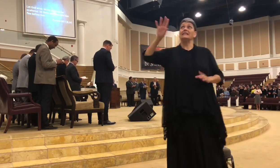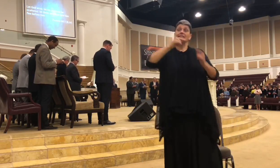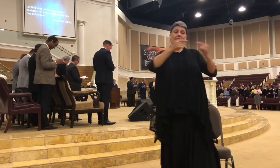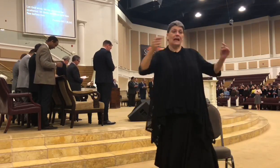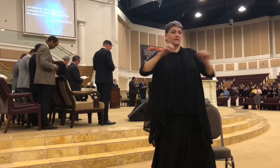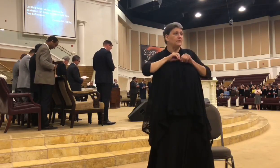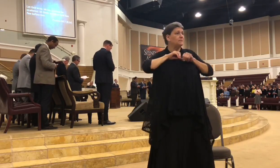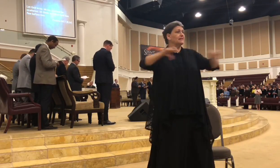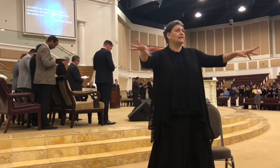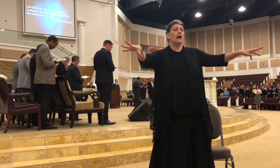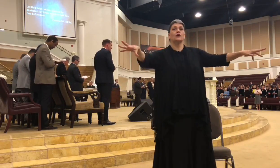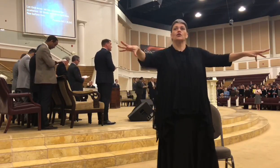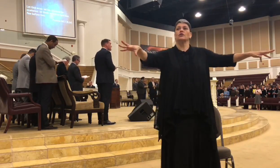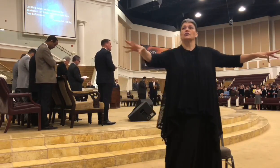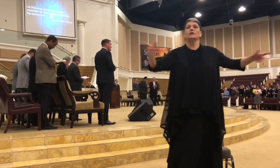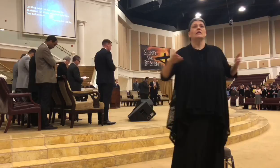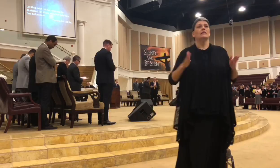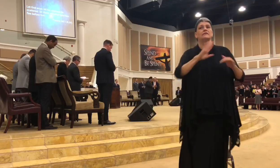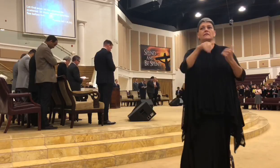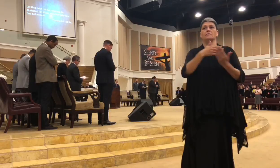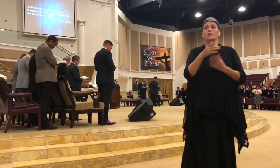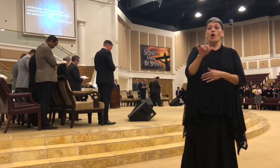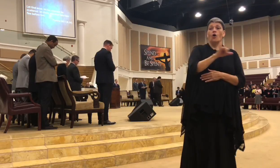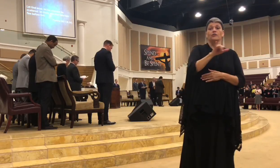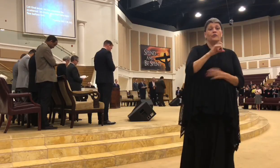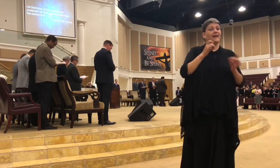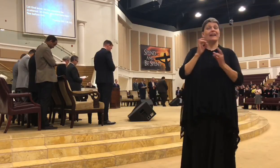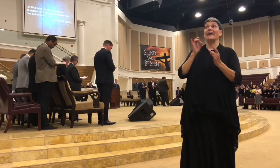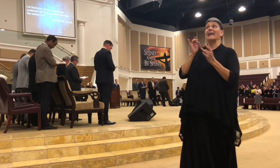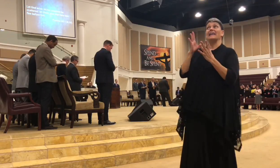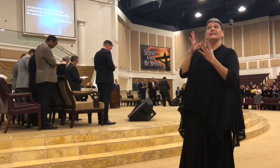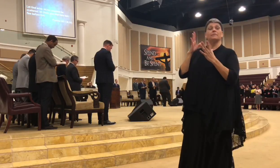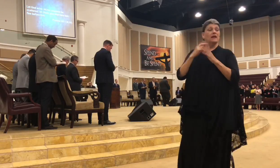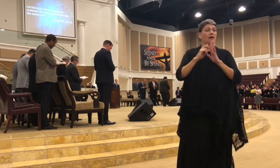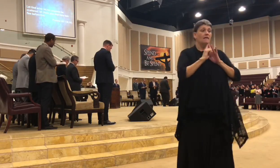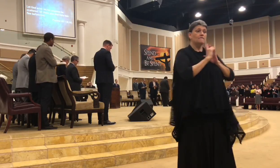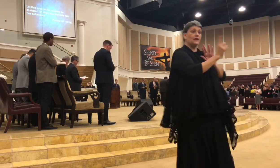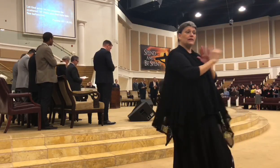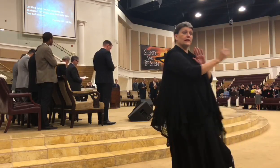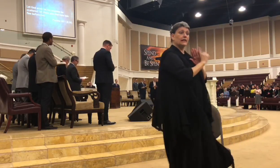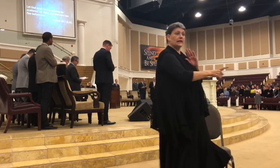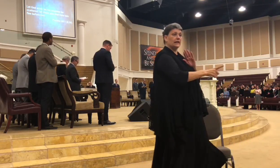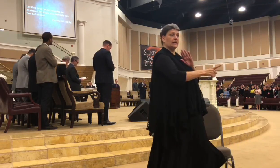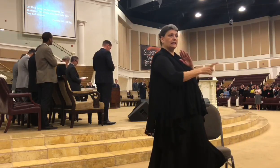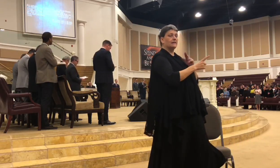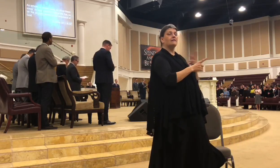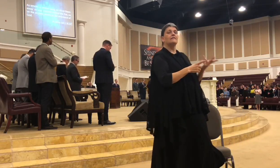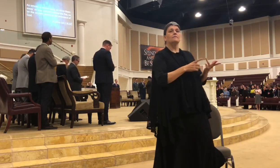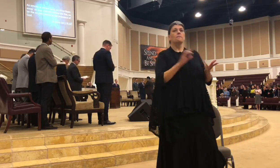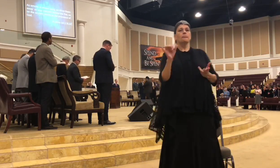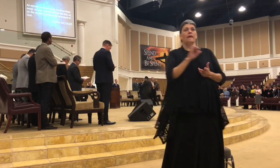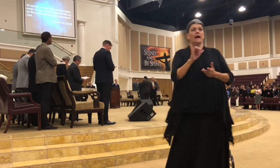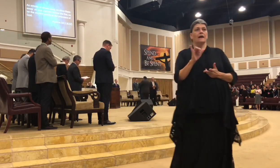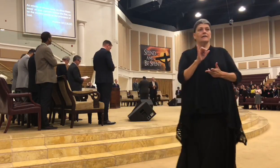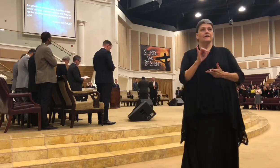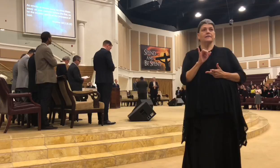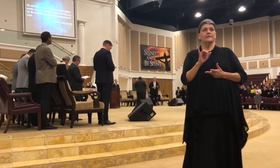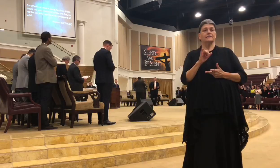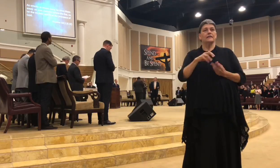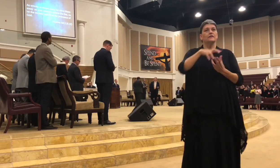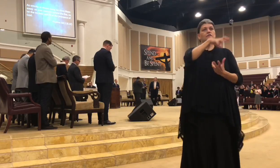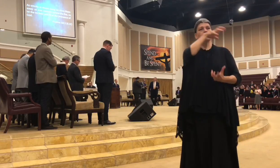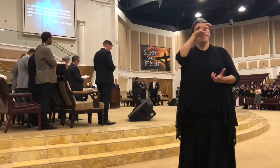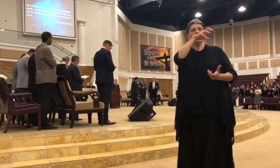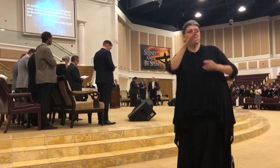be scattered. Let them also that hate him flee before him. As smoke is driven